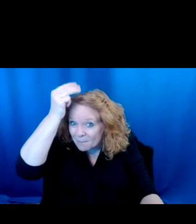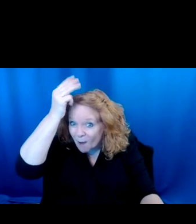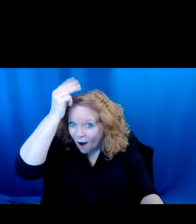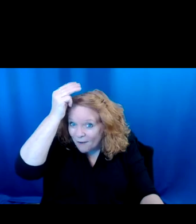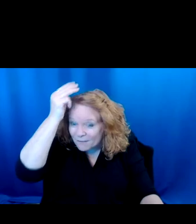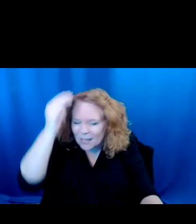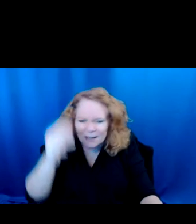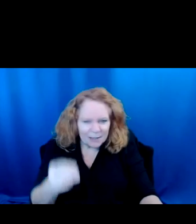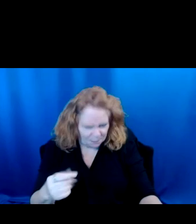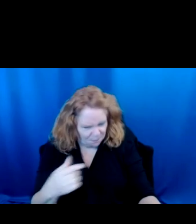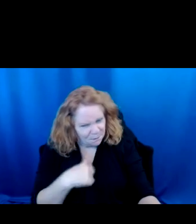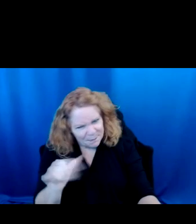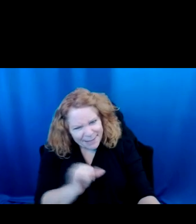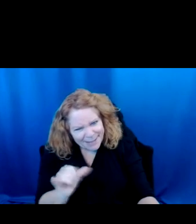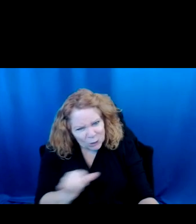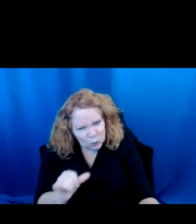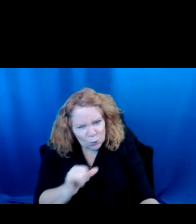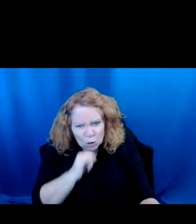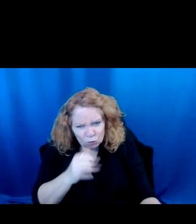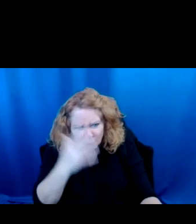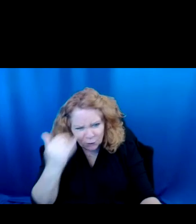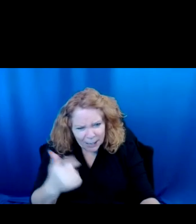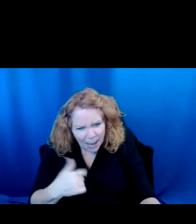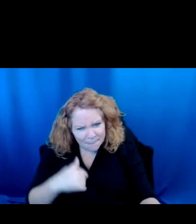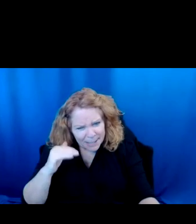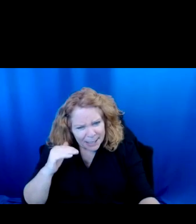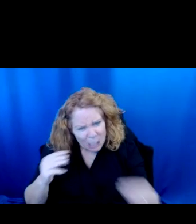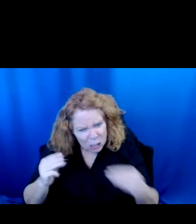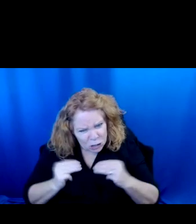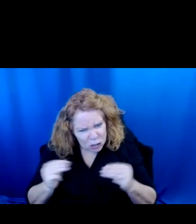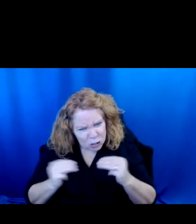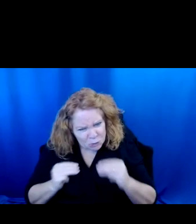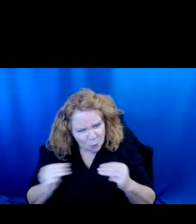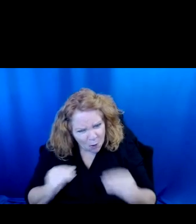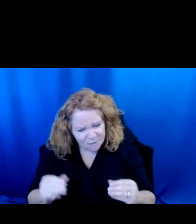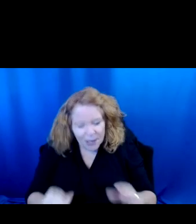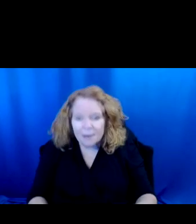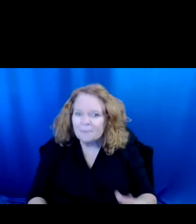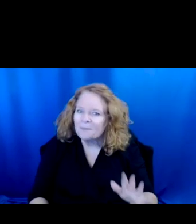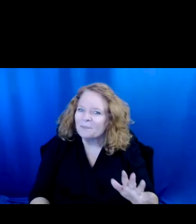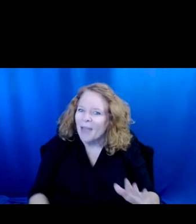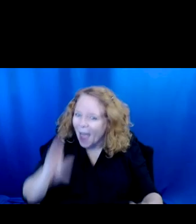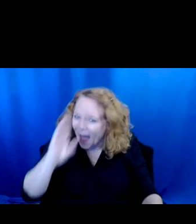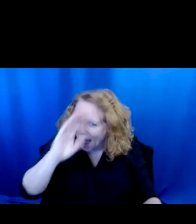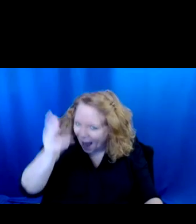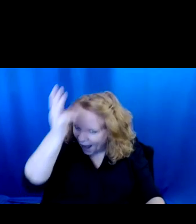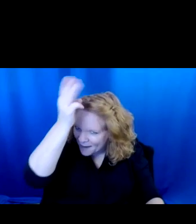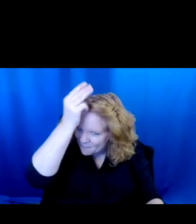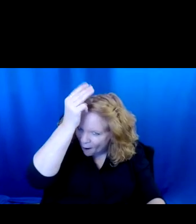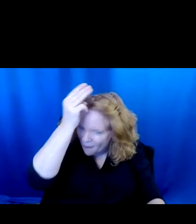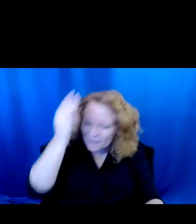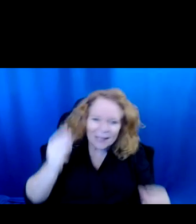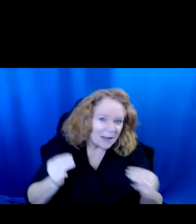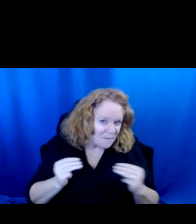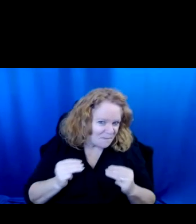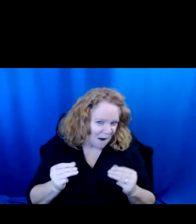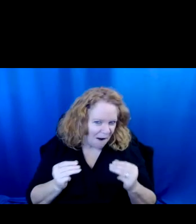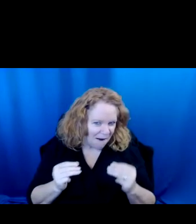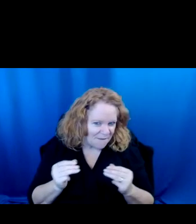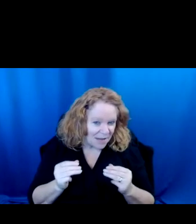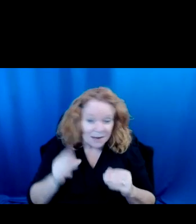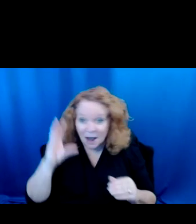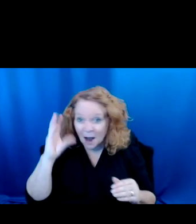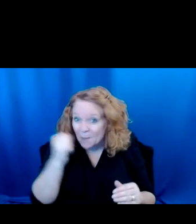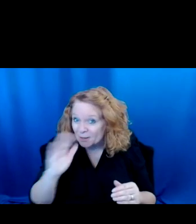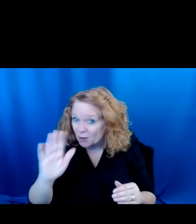Gwyn, don't forget me. Little Marvin. Oh, hello, Big Marvin and Little Marvin. Boys and girls, have you got